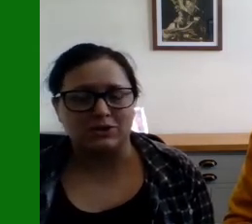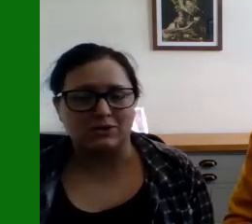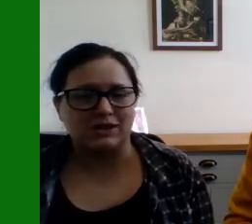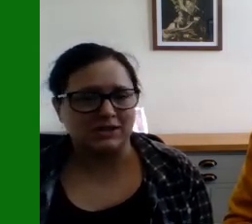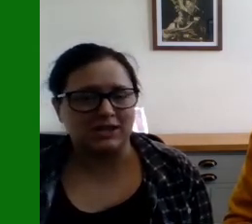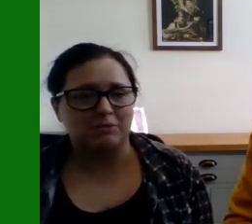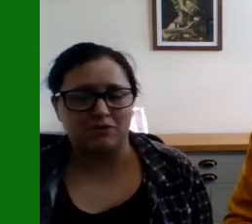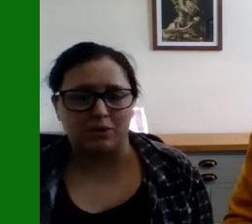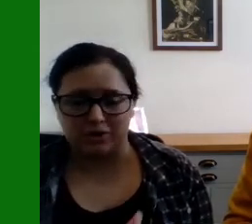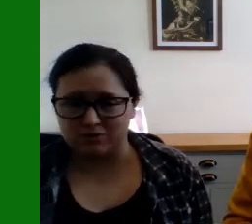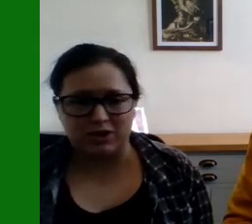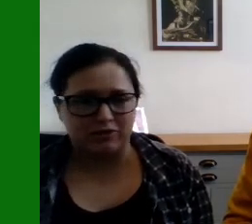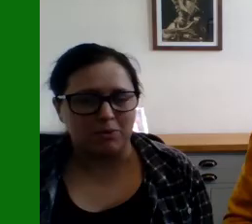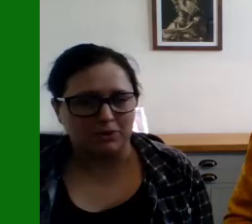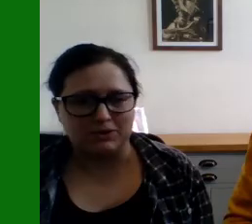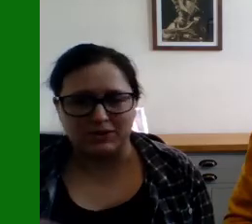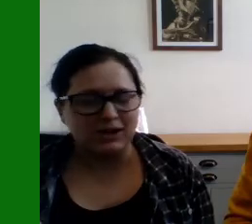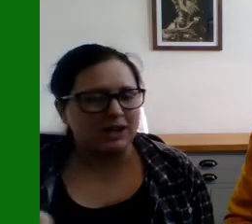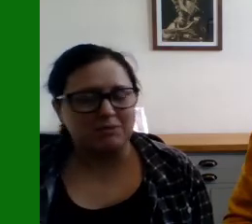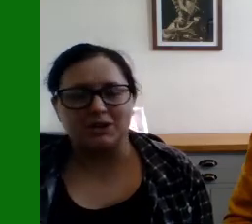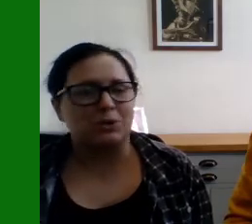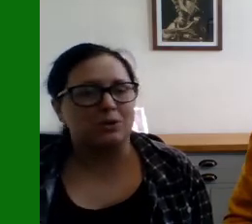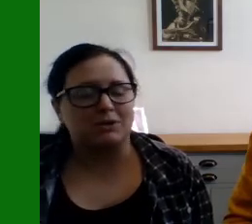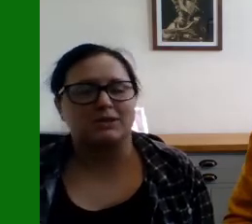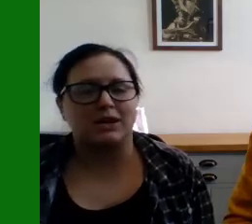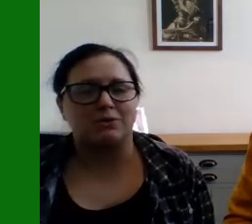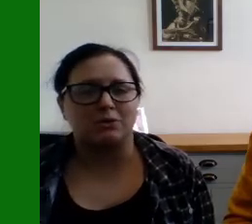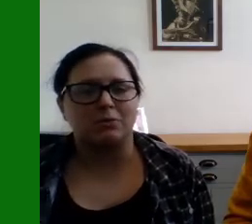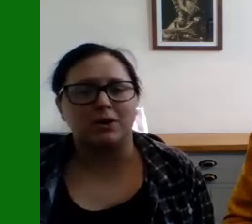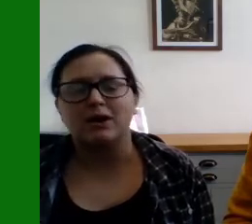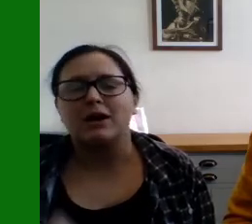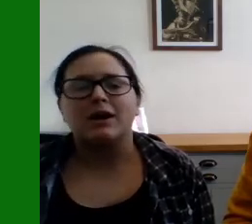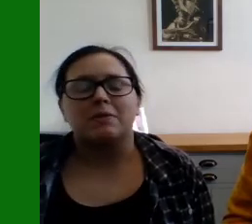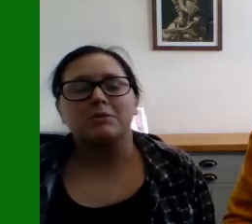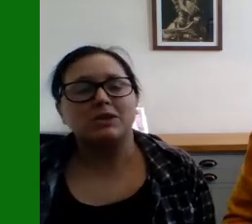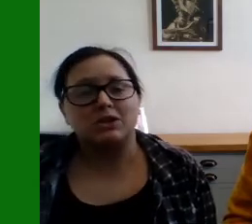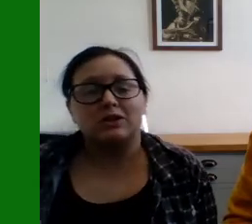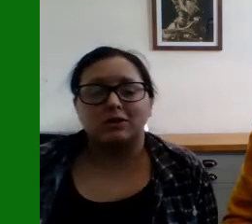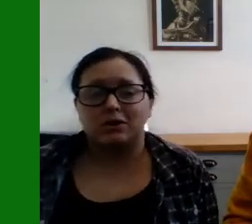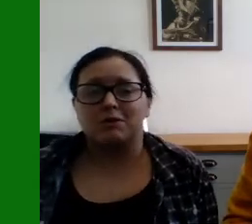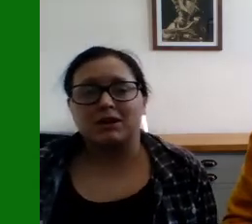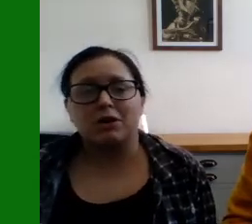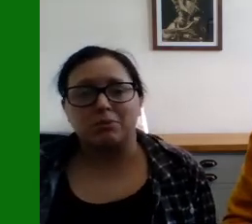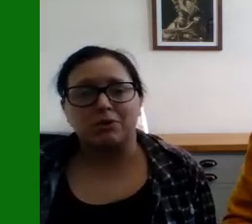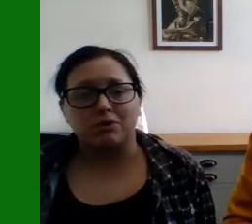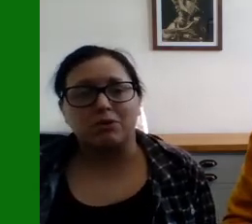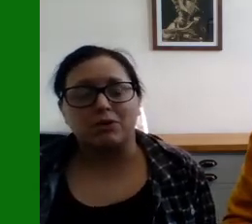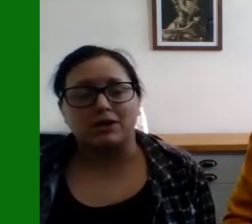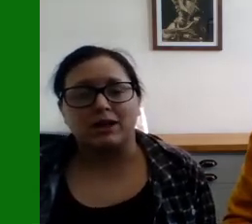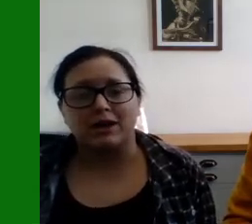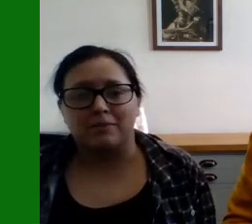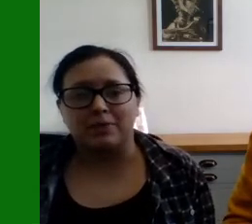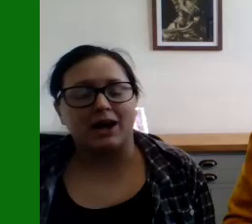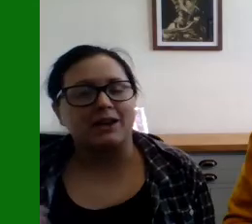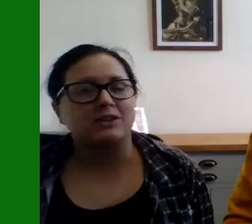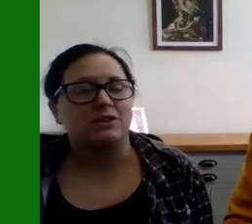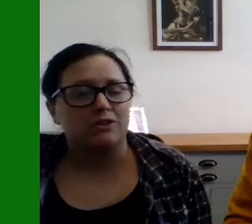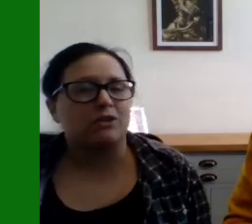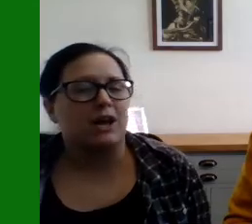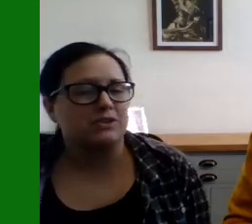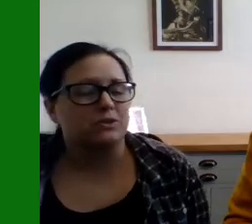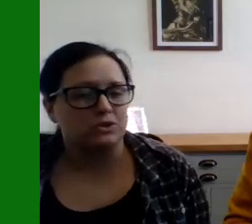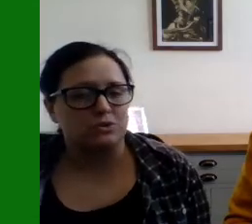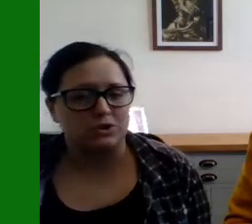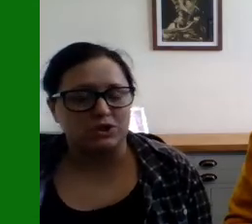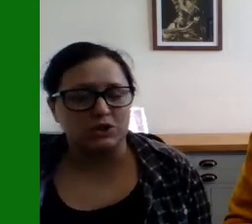know these songs except for Trevor Morrison being taught them as a 10-year-old boy. The musician that got it made an album out of the recording, added